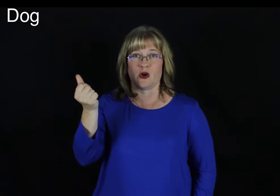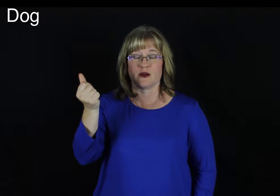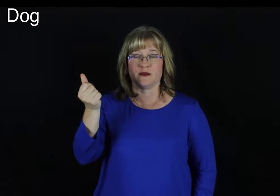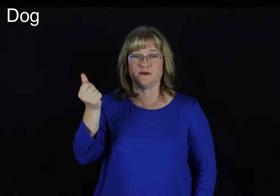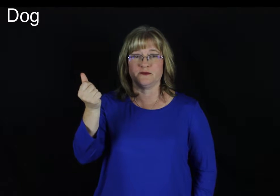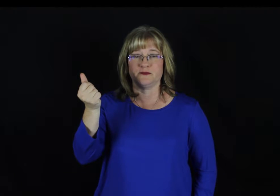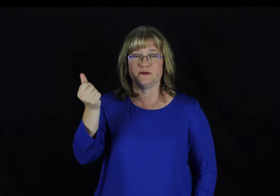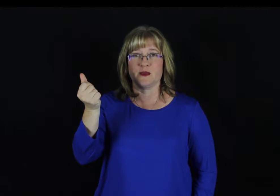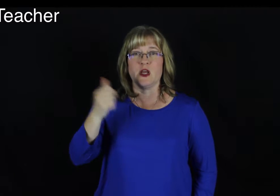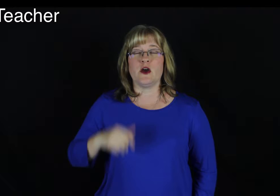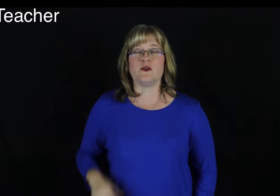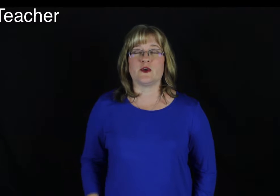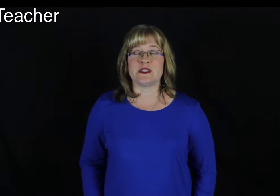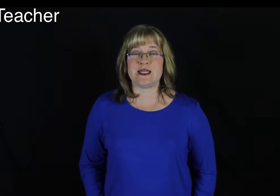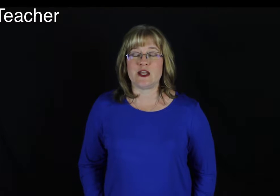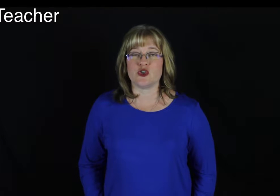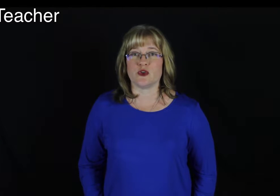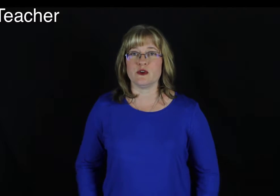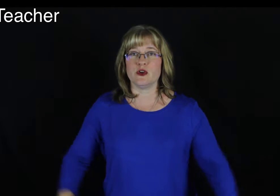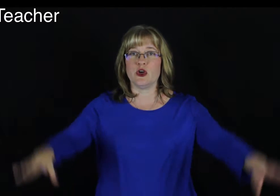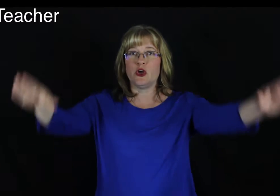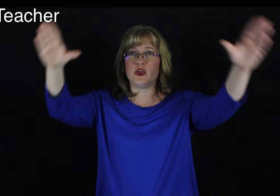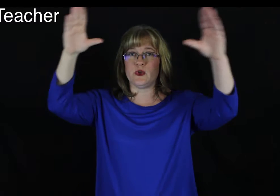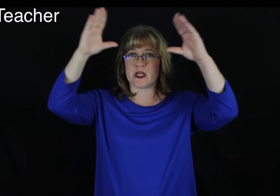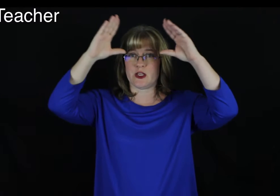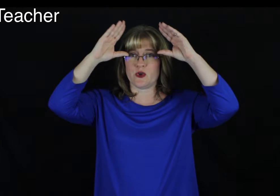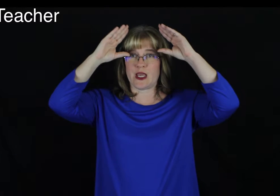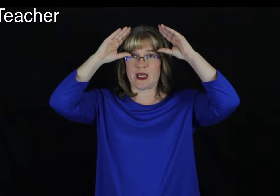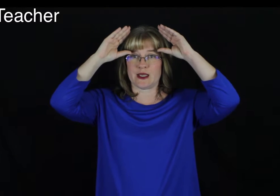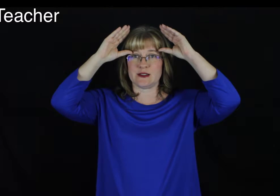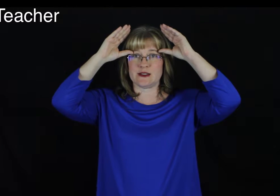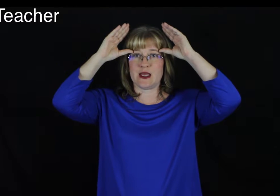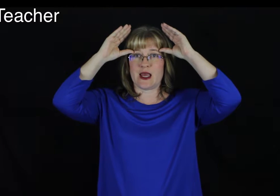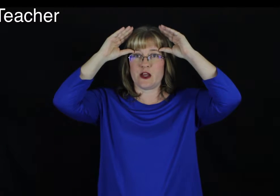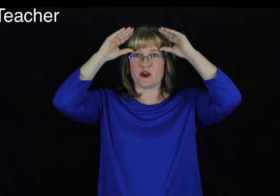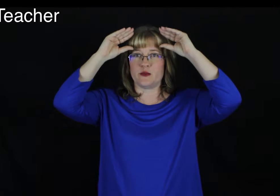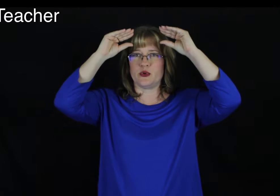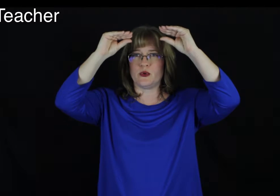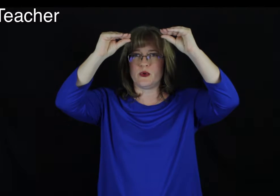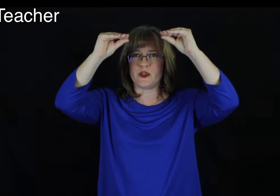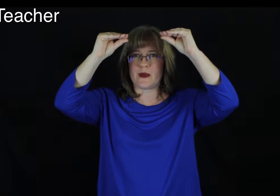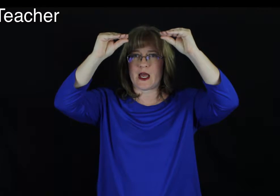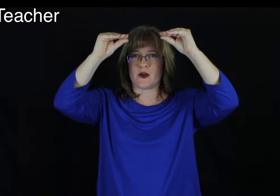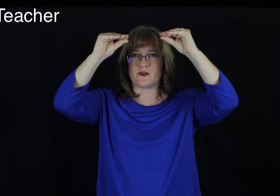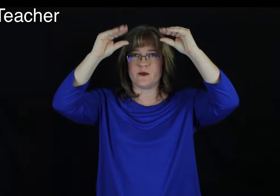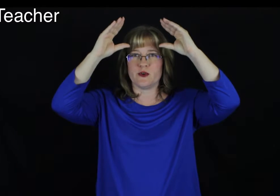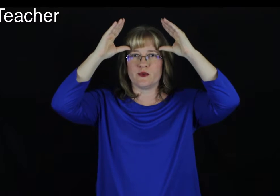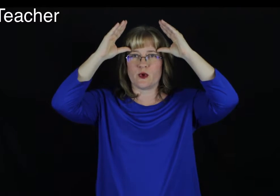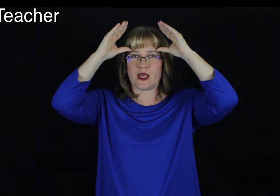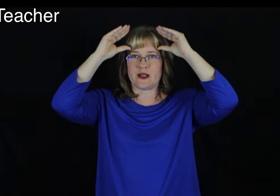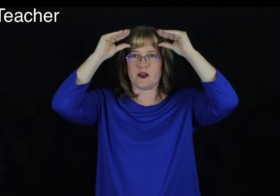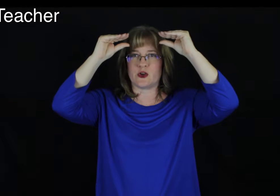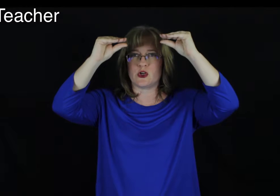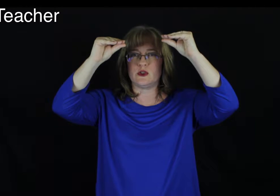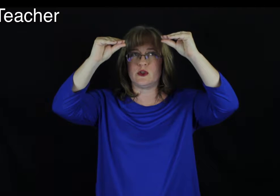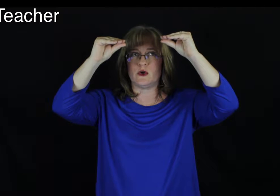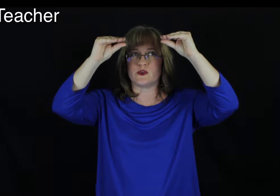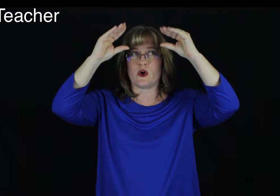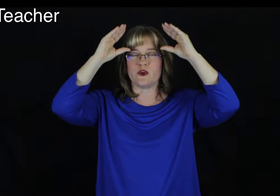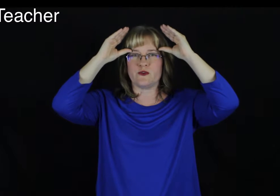Dog. For teacher, you take your hands and you're going to pull them out from your forehead. They're going to close. All your